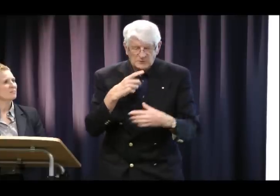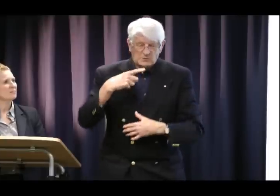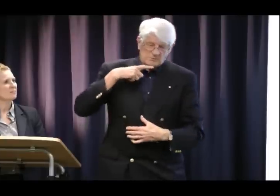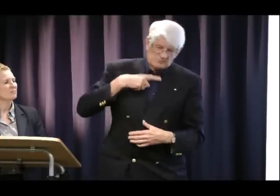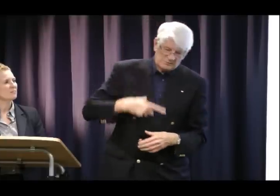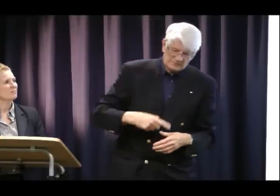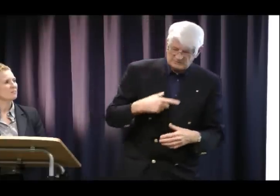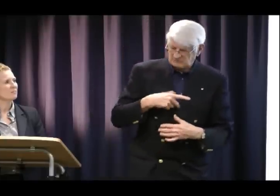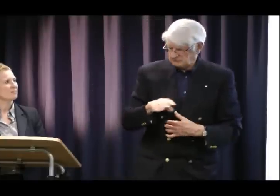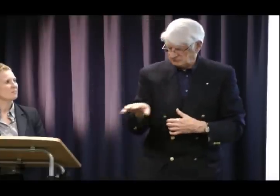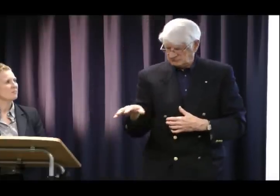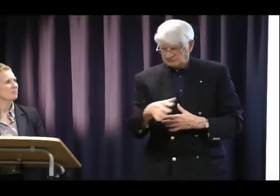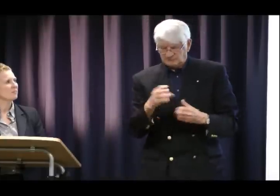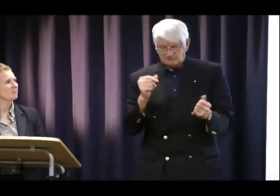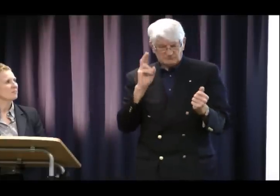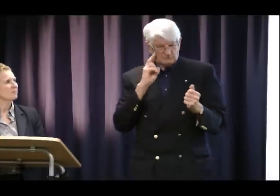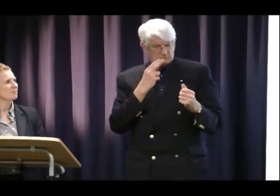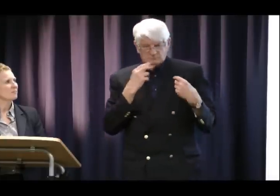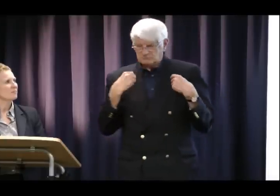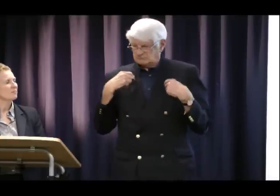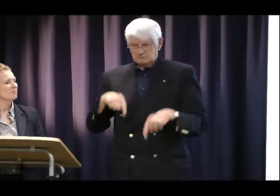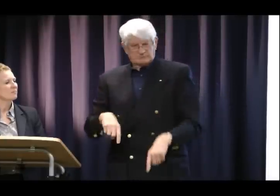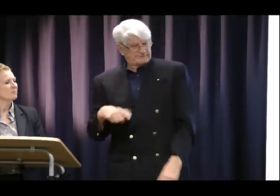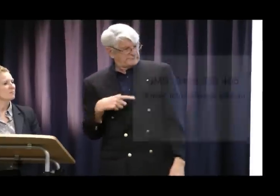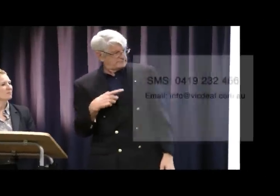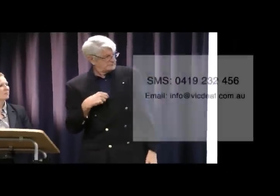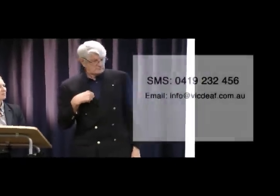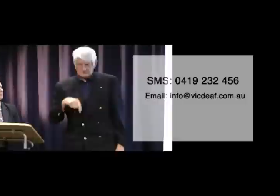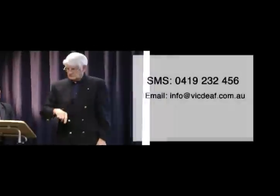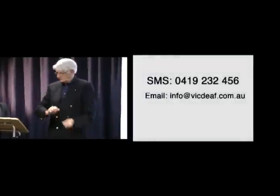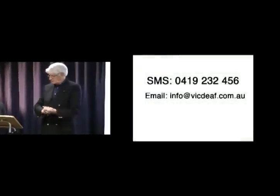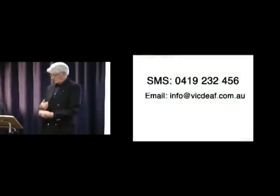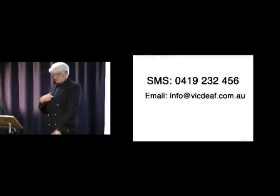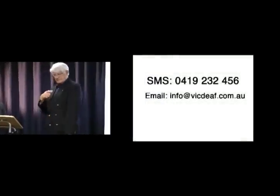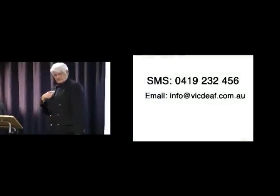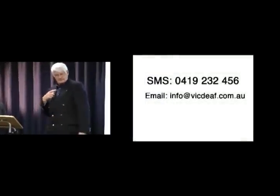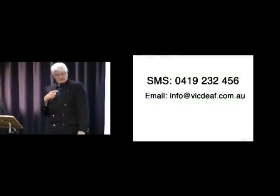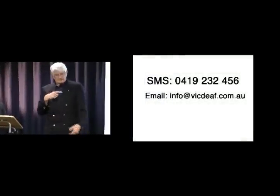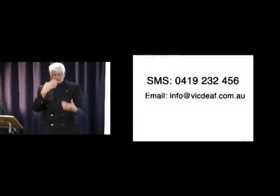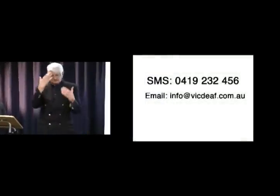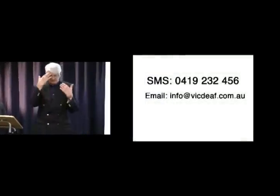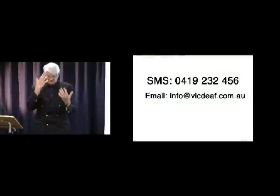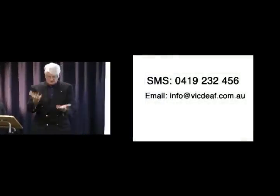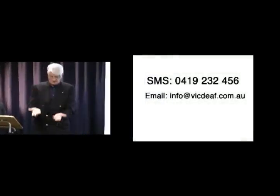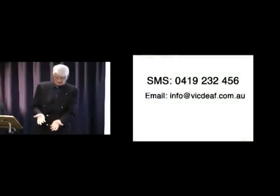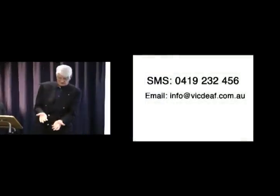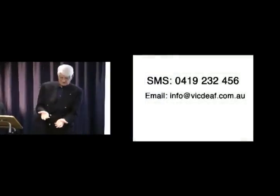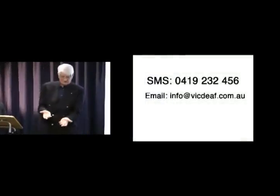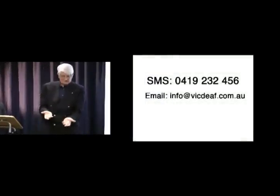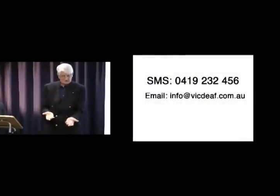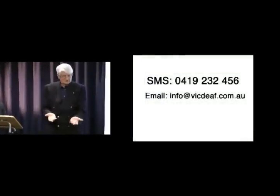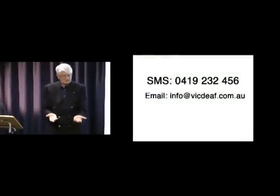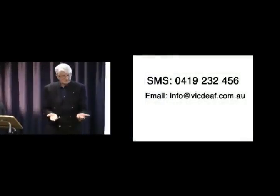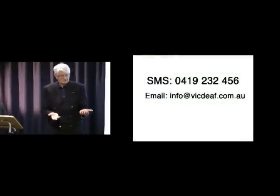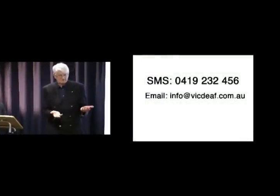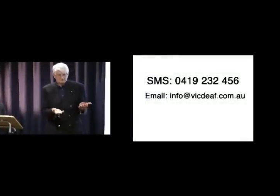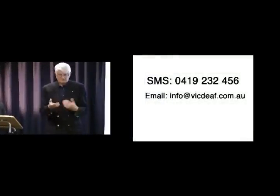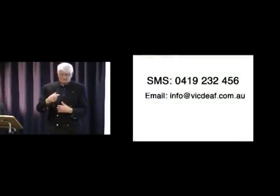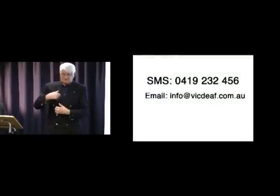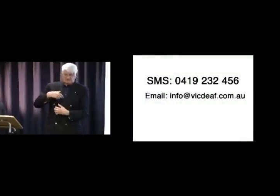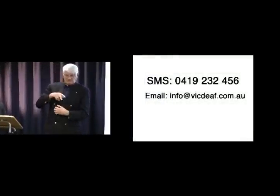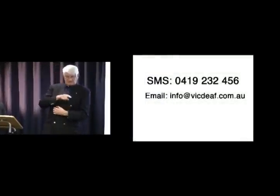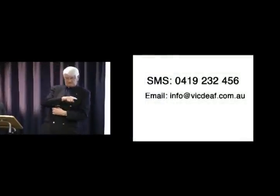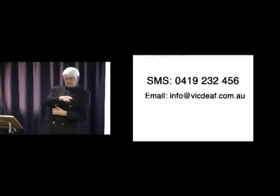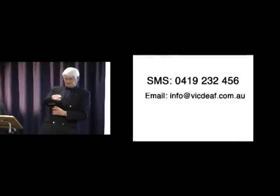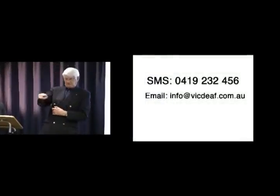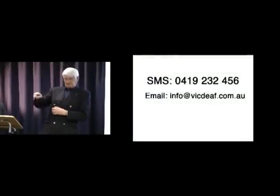And that's what we need to see VicDeaf doing as well, talking to those children, explain to them what they can offer. Most of those